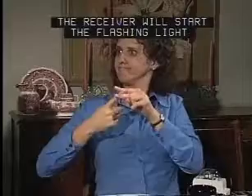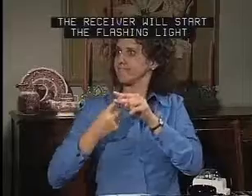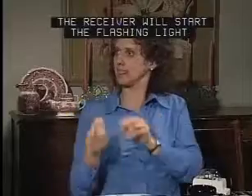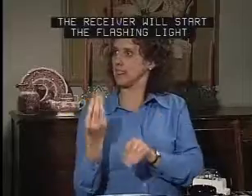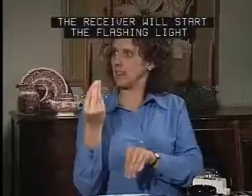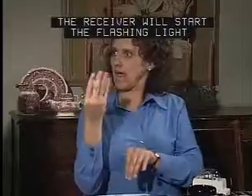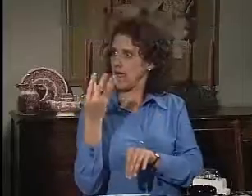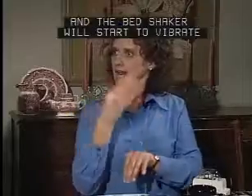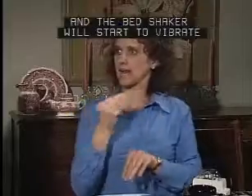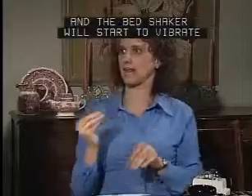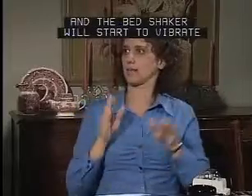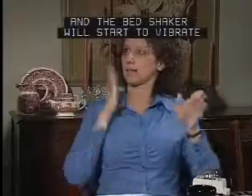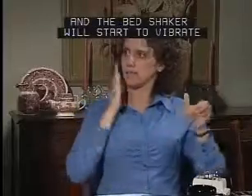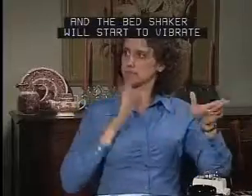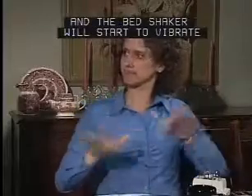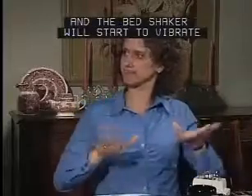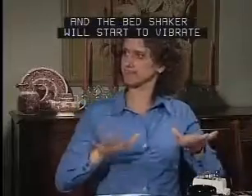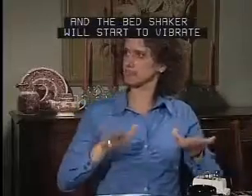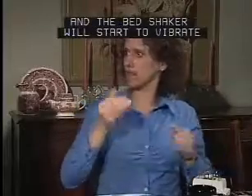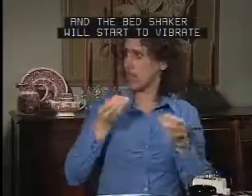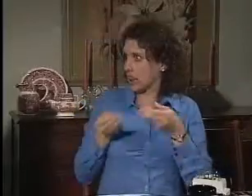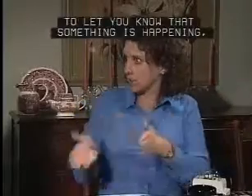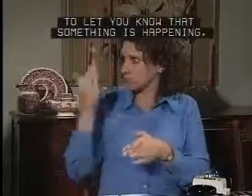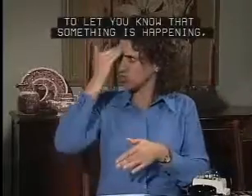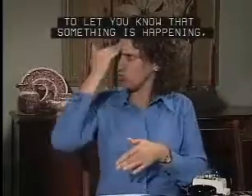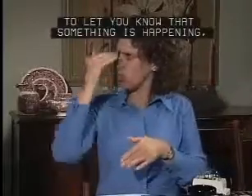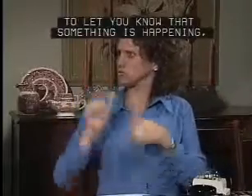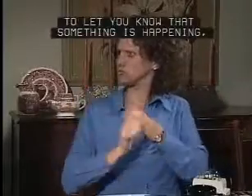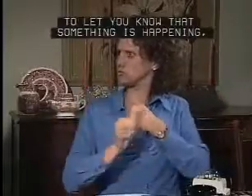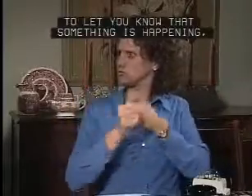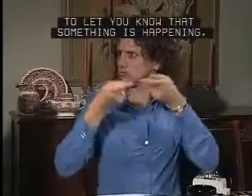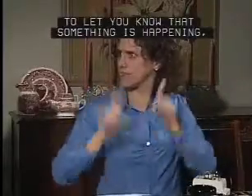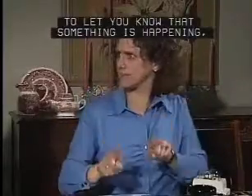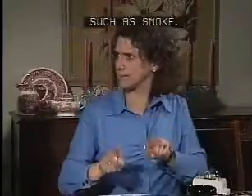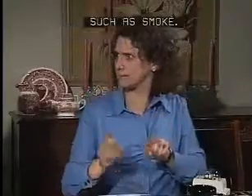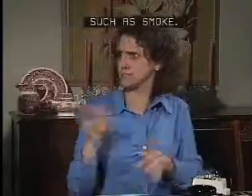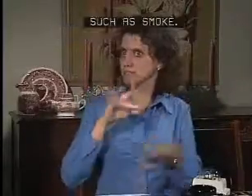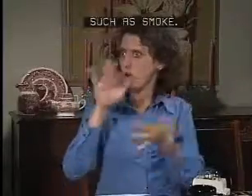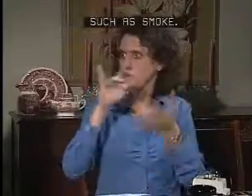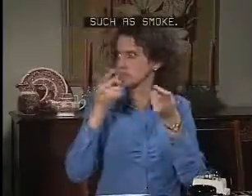flashing light, and the bed shaker will start to vibrate to let you know that something's happening, such as smoke.